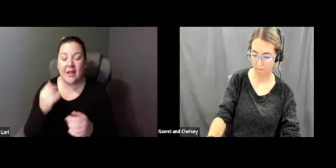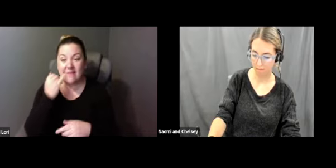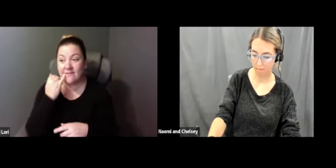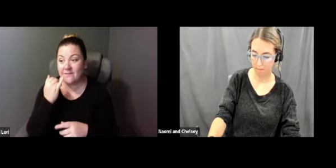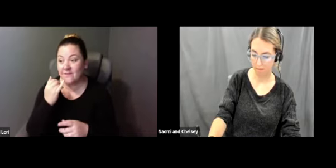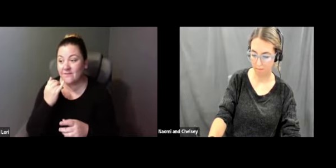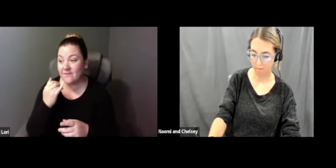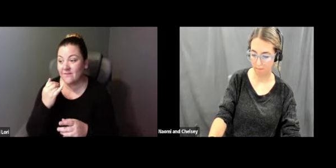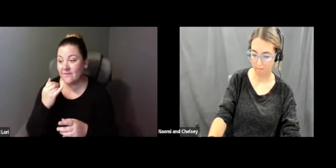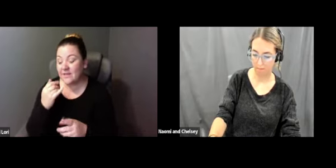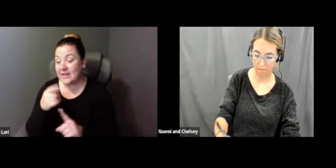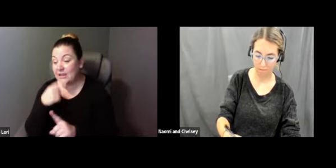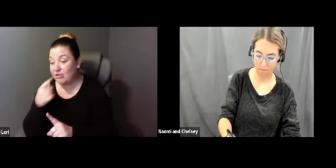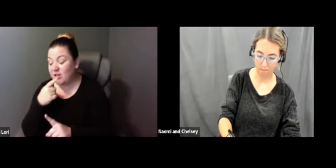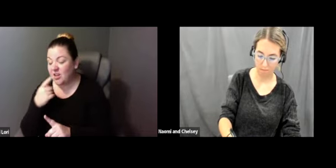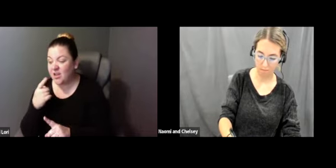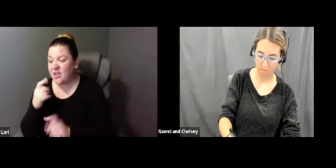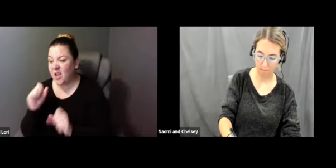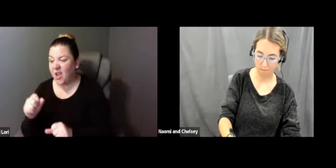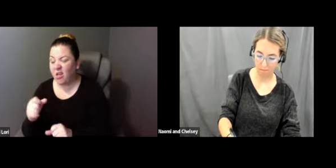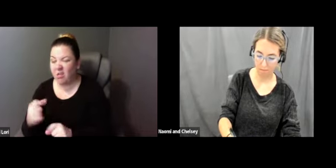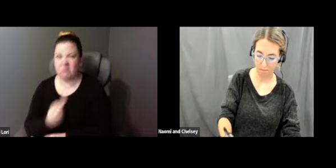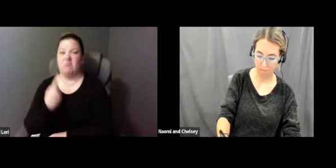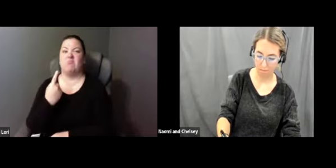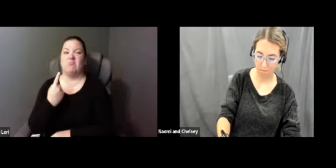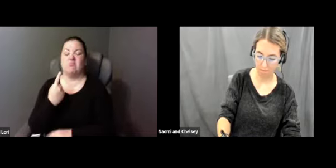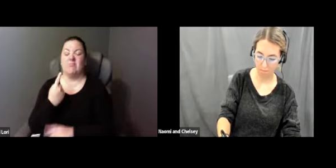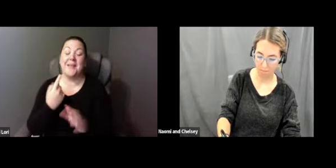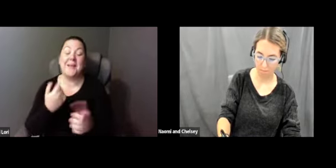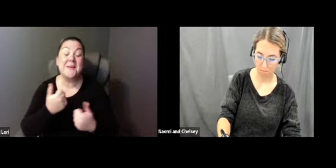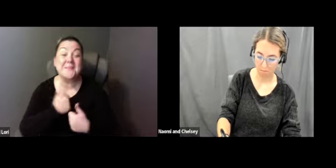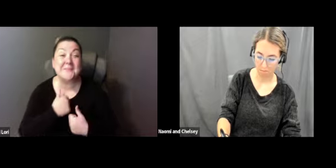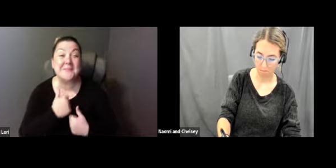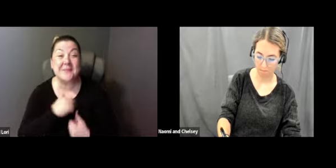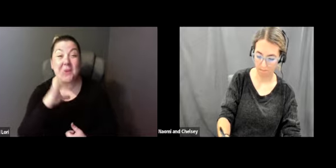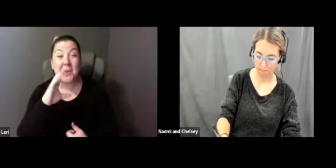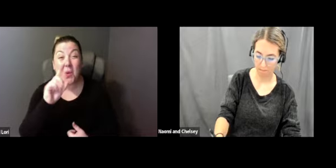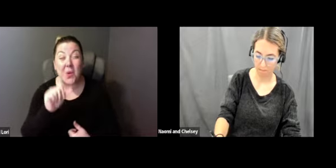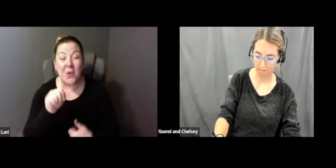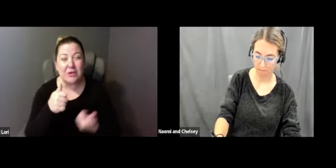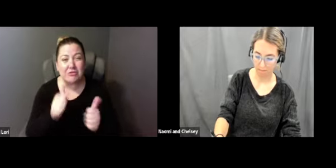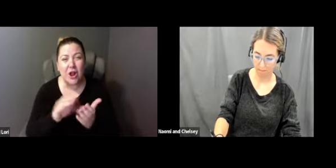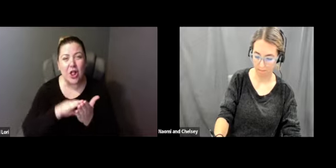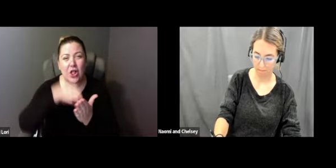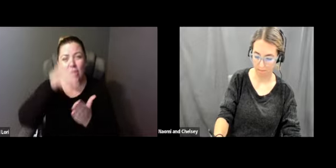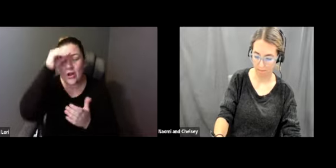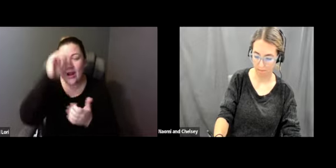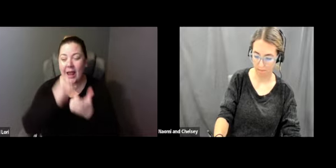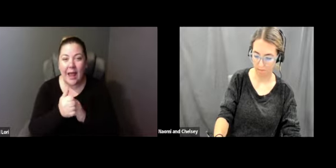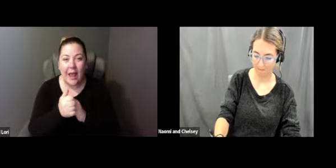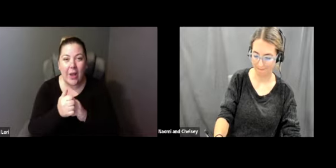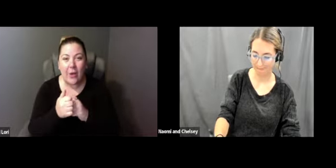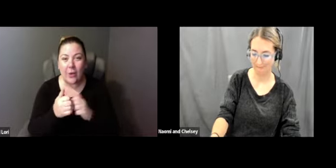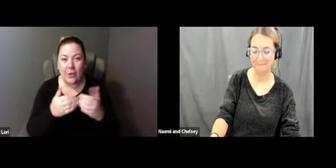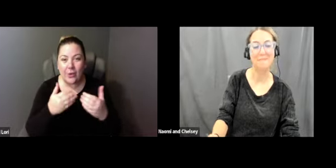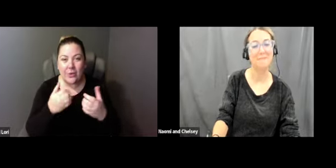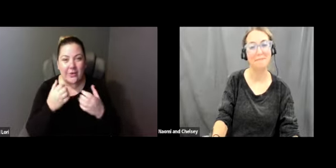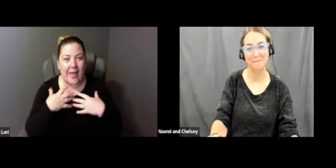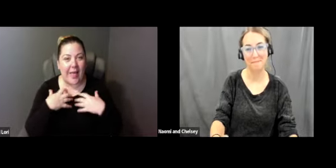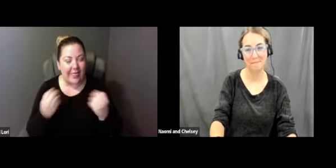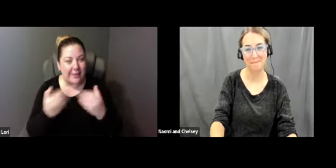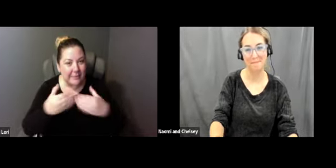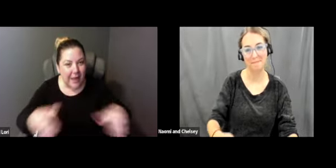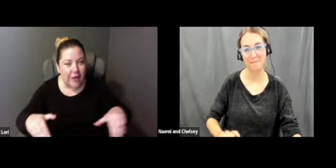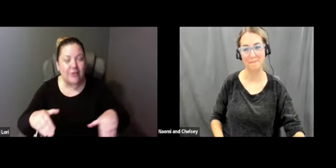across rudely. I'm definitely learning on how to build boundaries with not having deaf people tell me about my appearance, and also having to